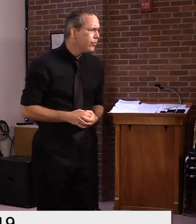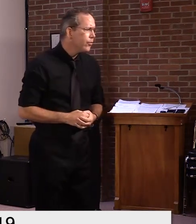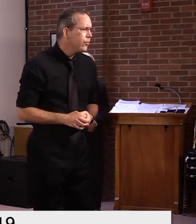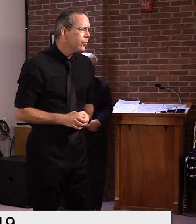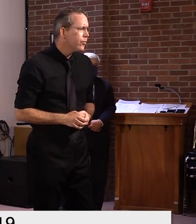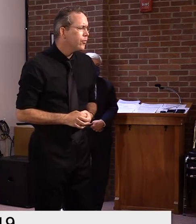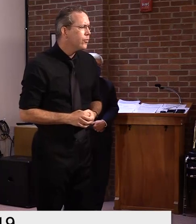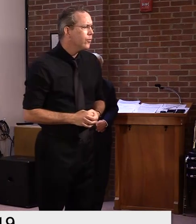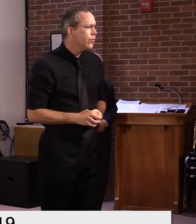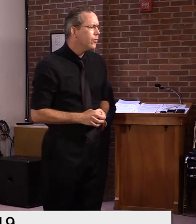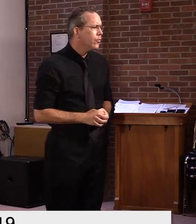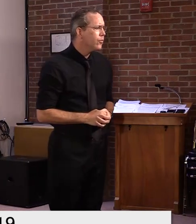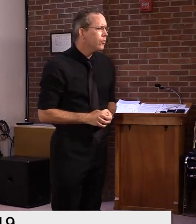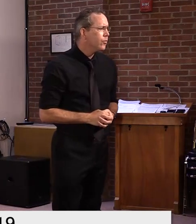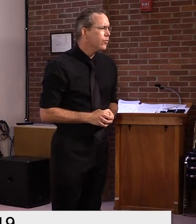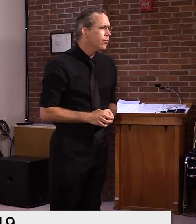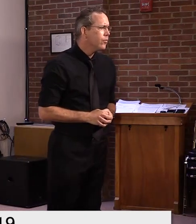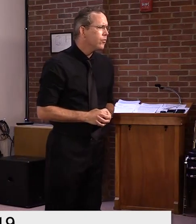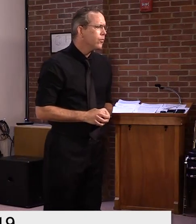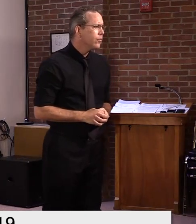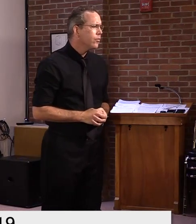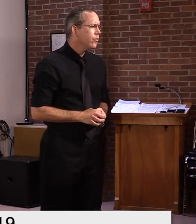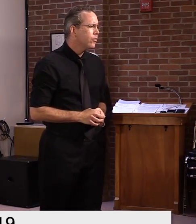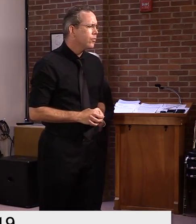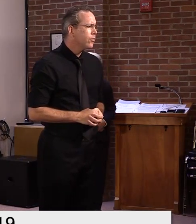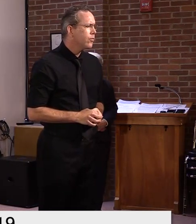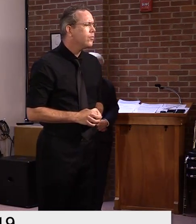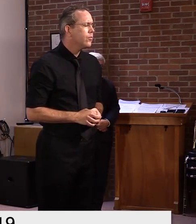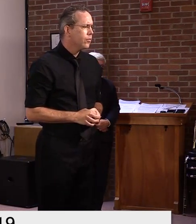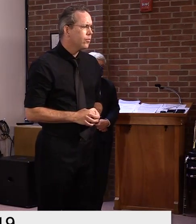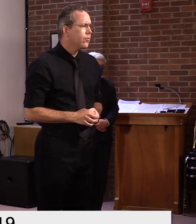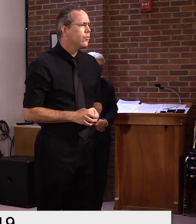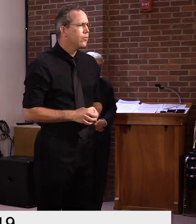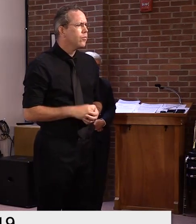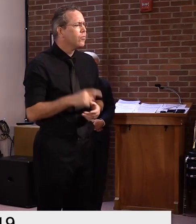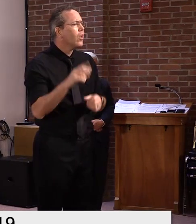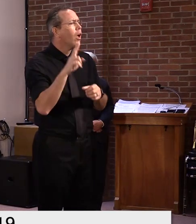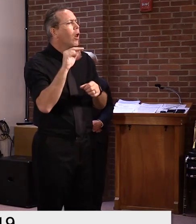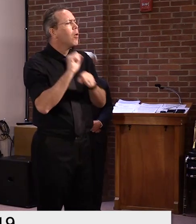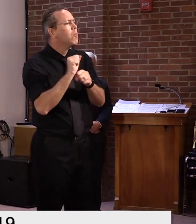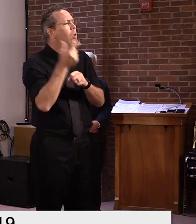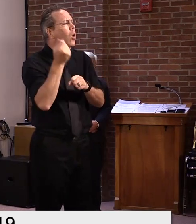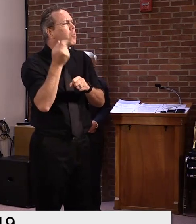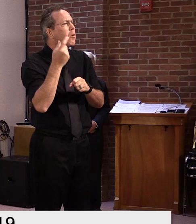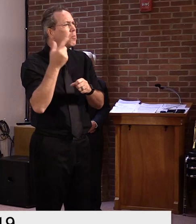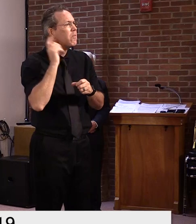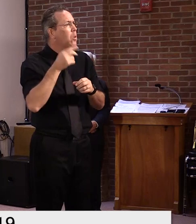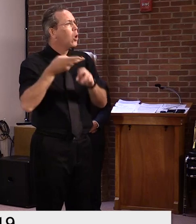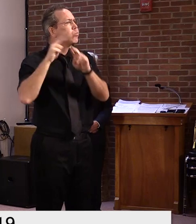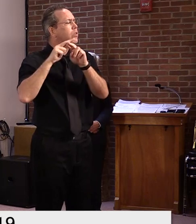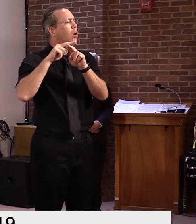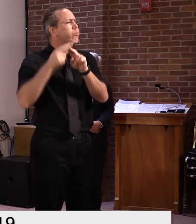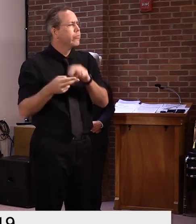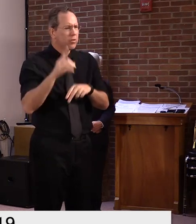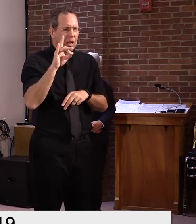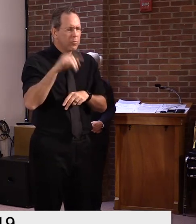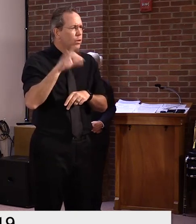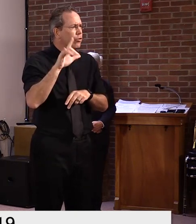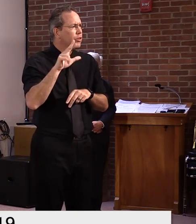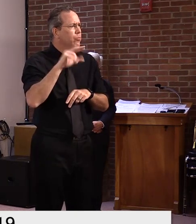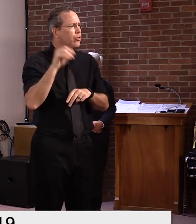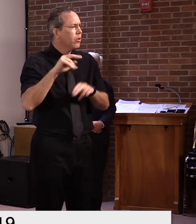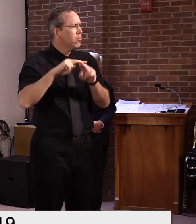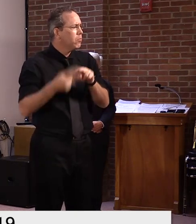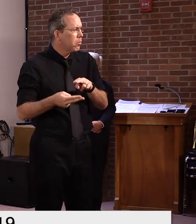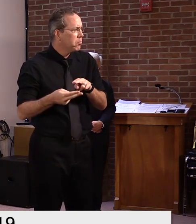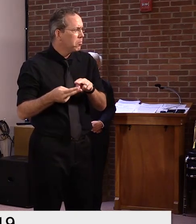8.3%. I'm wondering if, you know, you expect that to maybe hold steady, or like keep going down, or maybe if that's